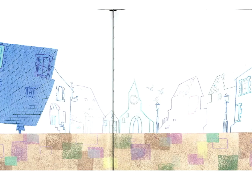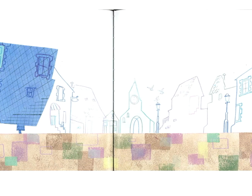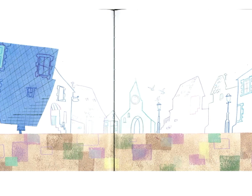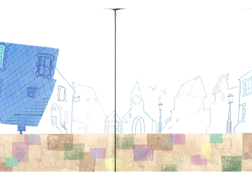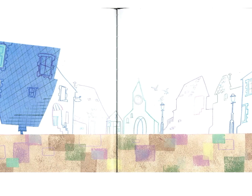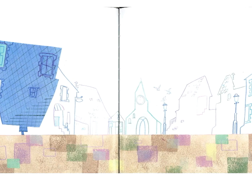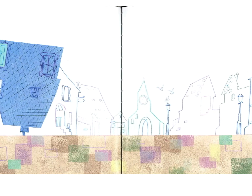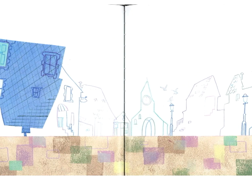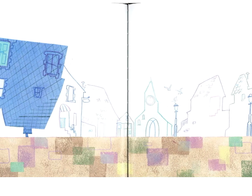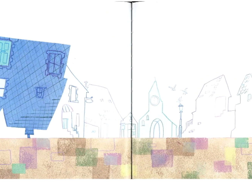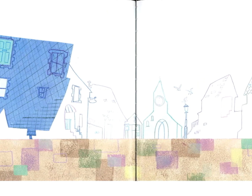Would they?